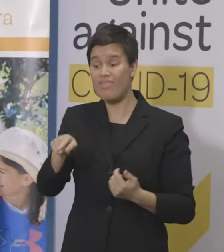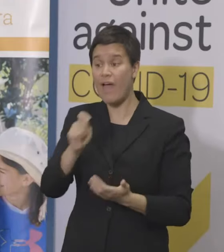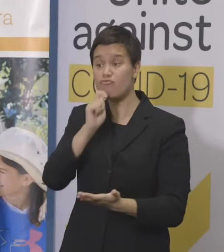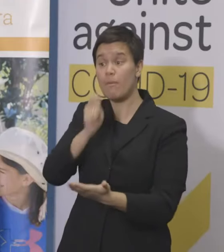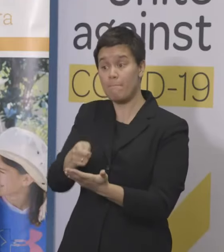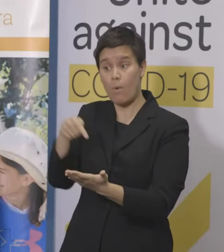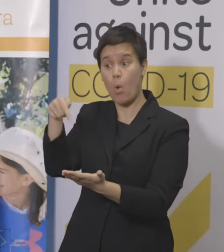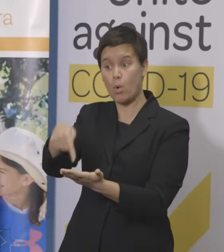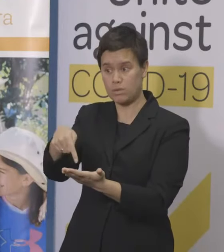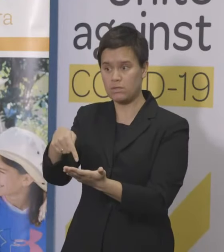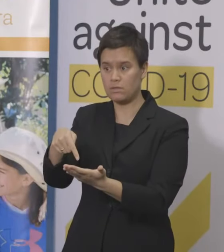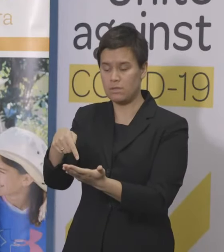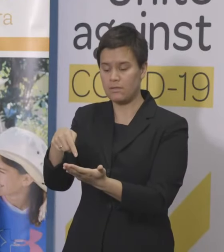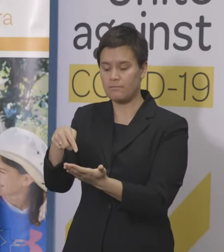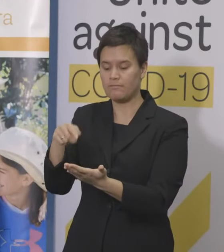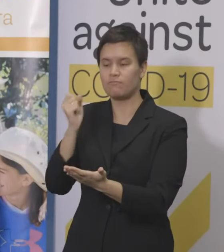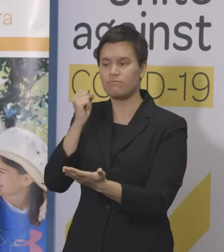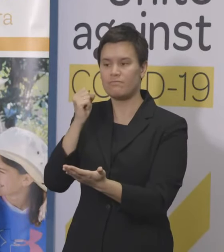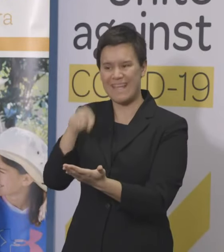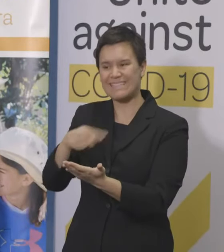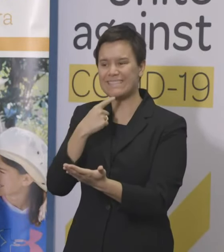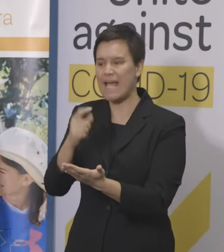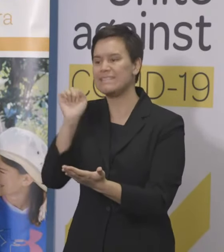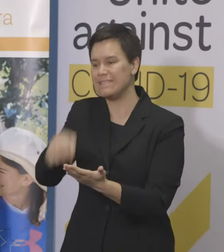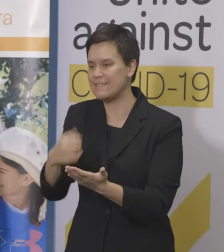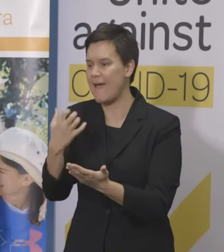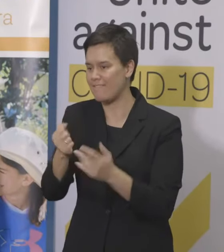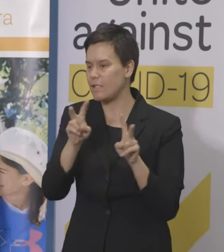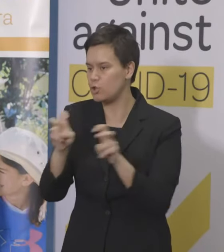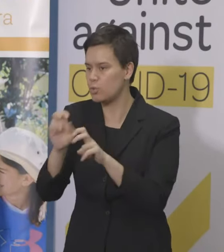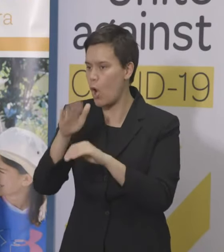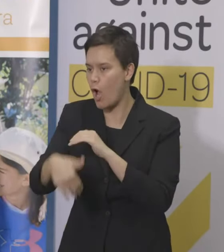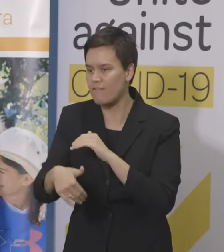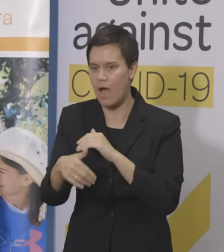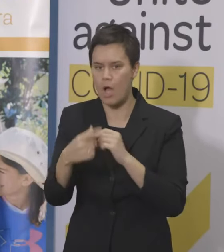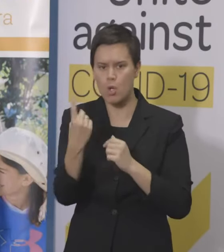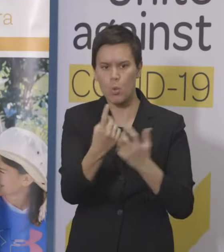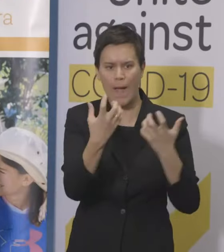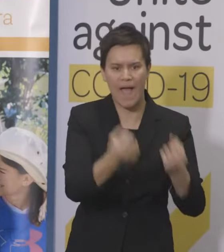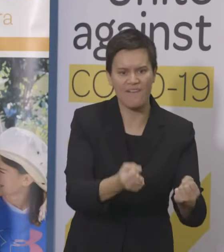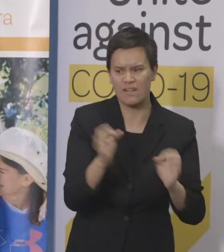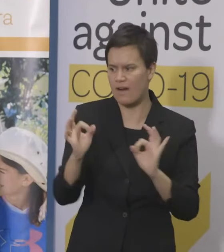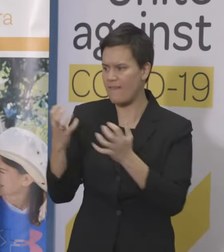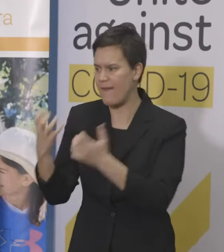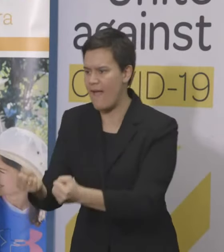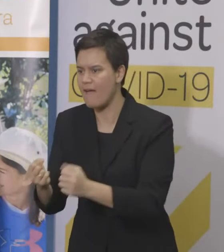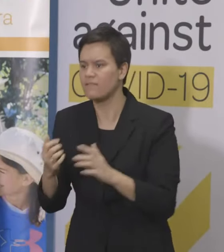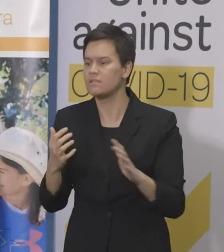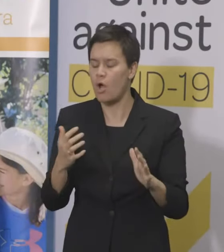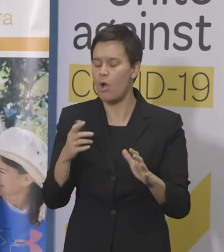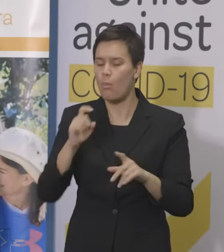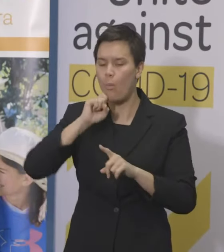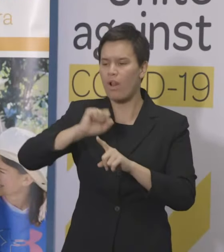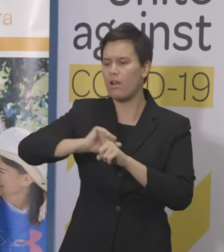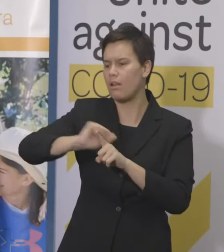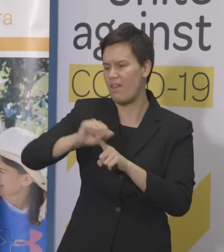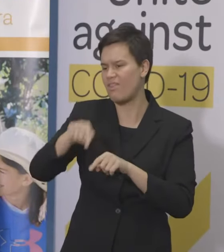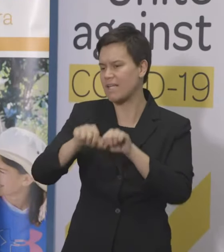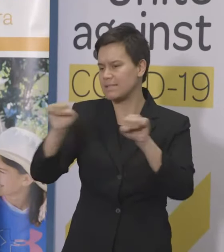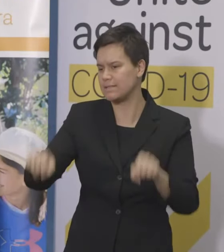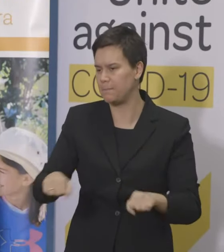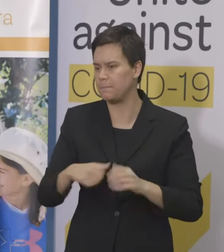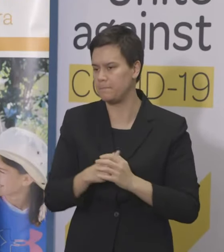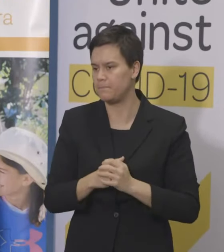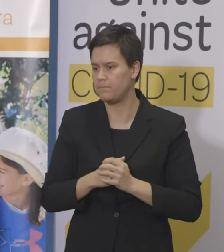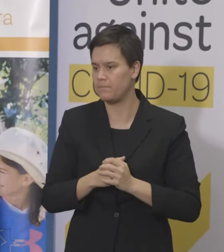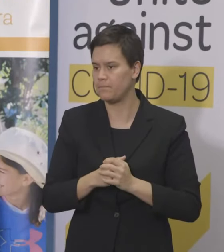did create issues for providers and for people, and of course what we want to put in place is systems that prevent that happening again. But the frontline